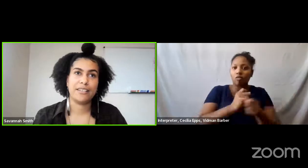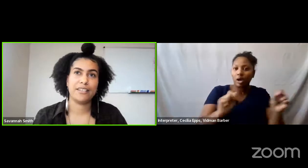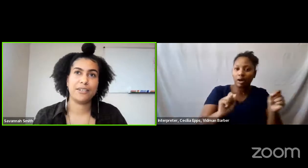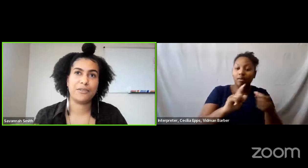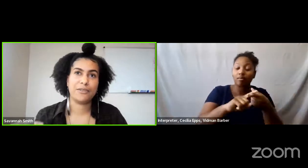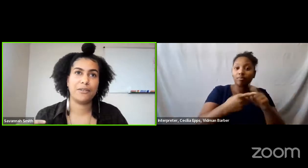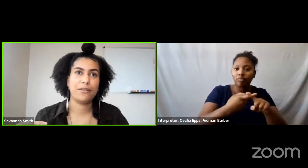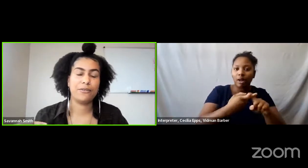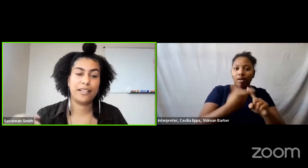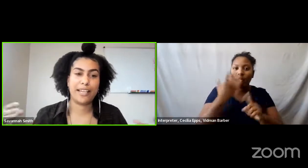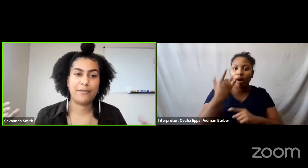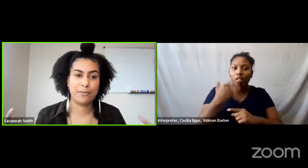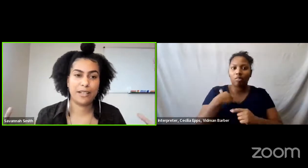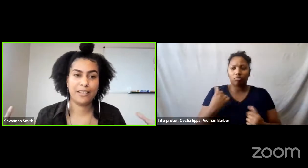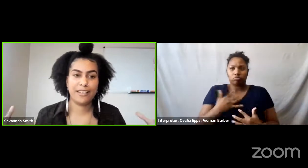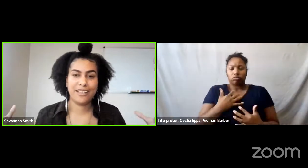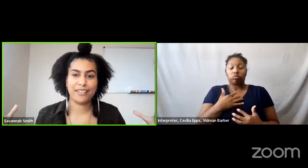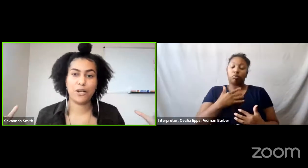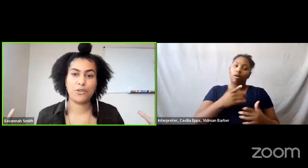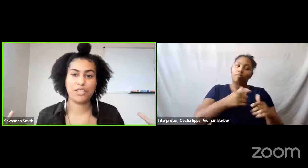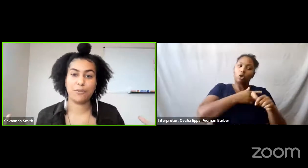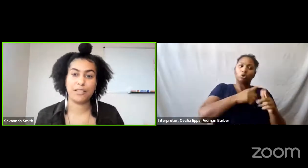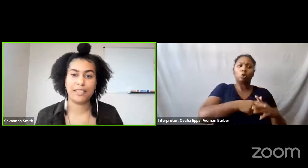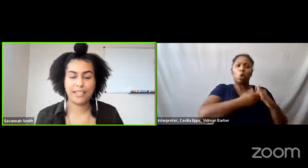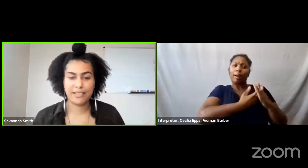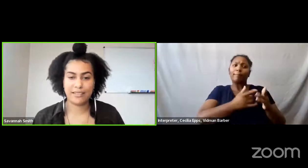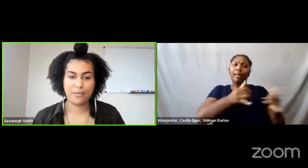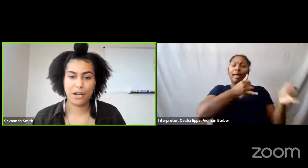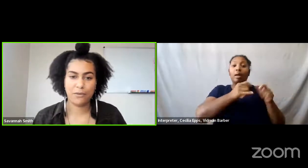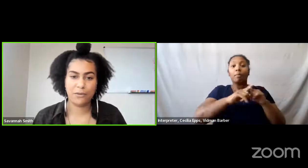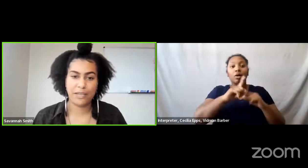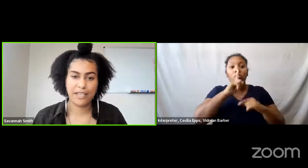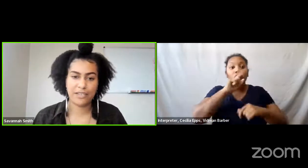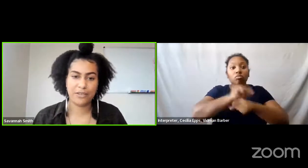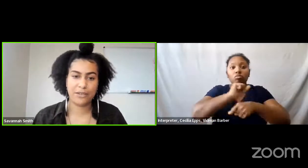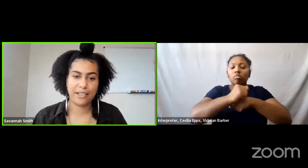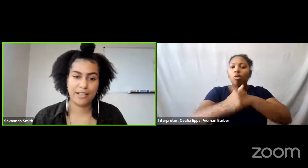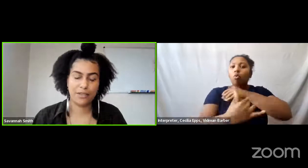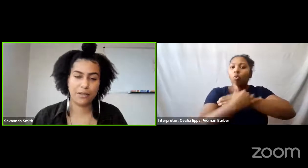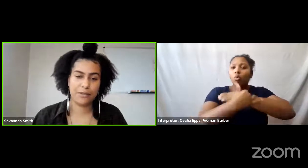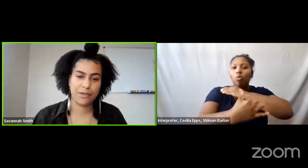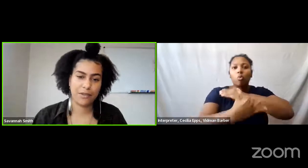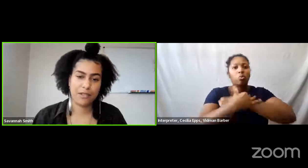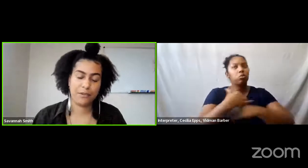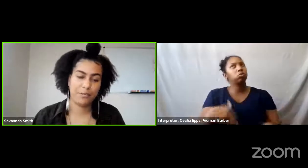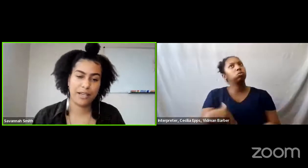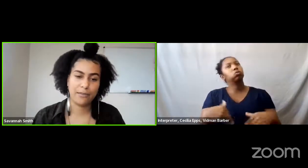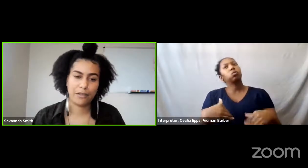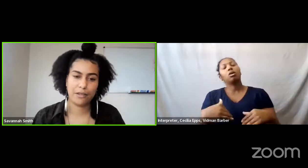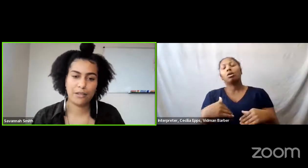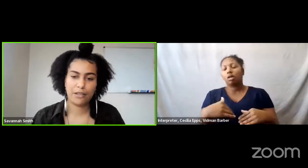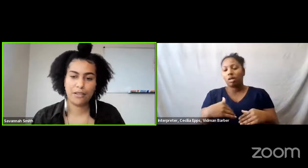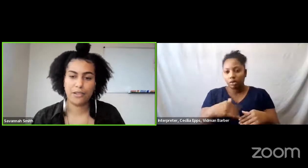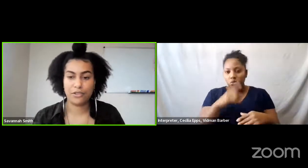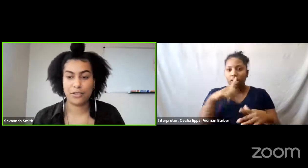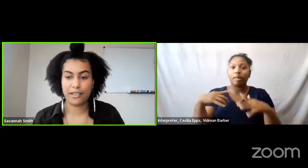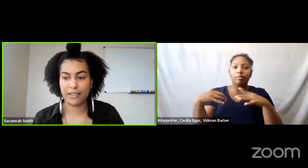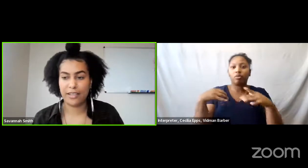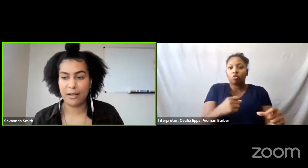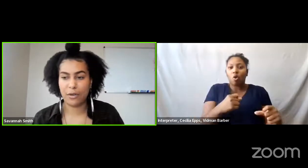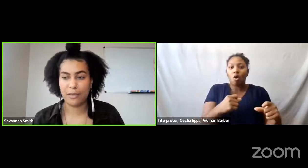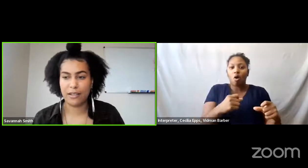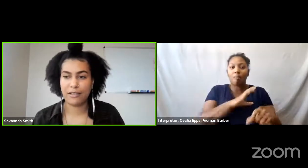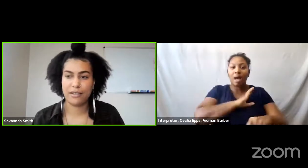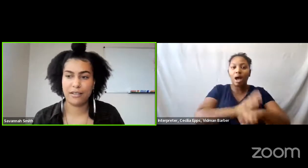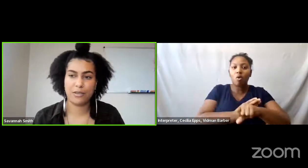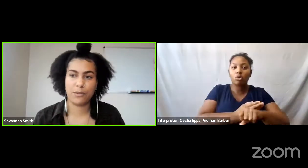because, you know, it was all fun and games, but the ocean really is this powerful being too. And so it was a respect for her strength